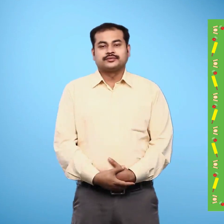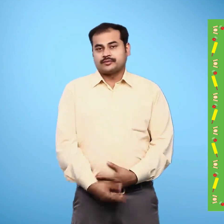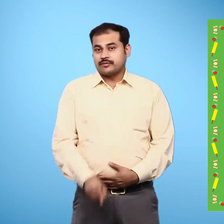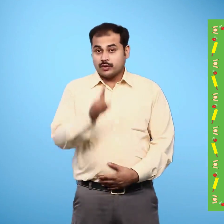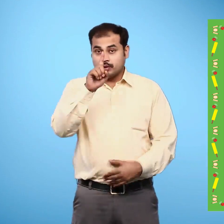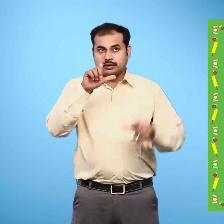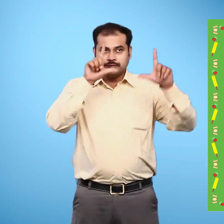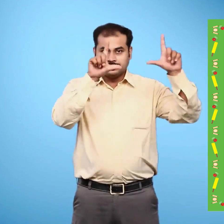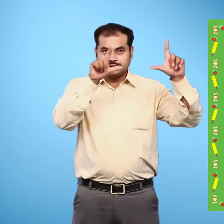Picture 1